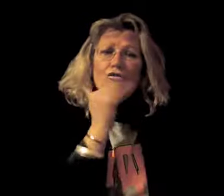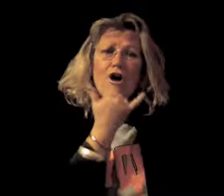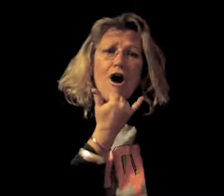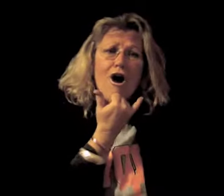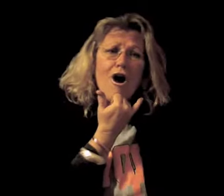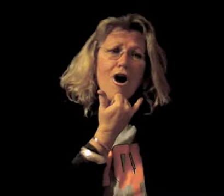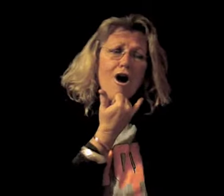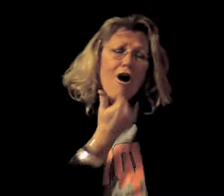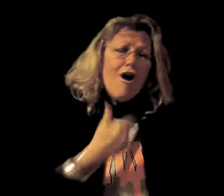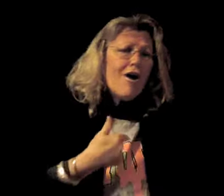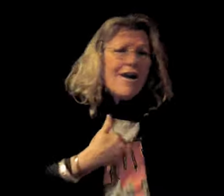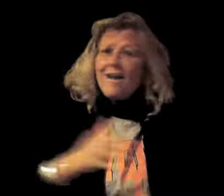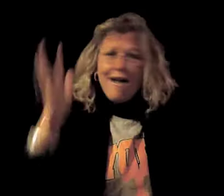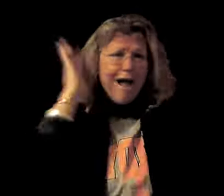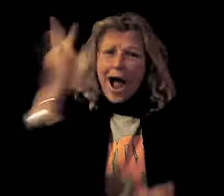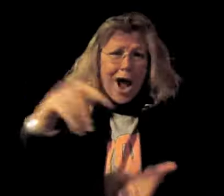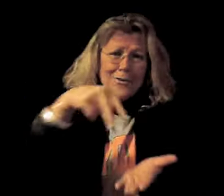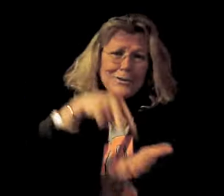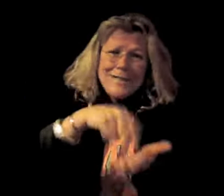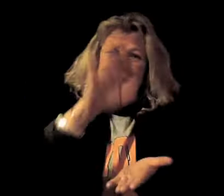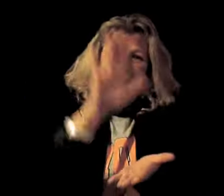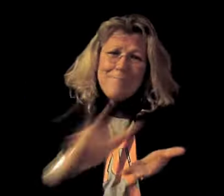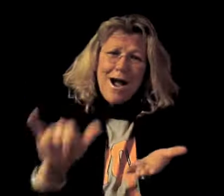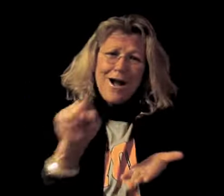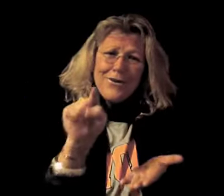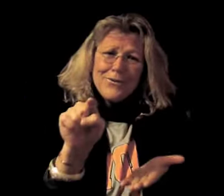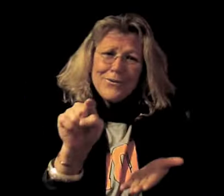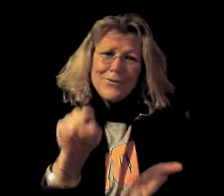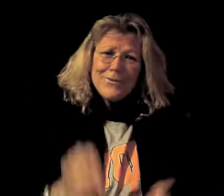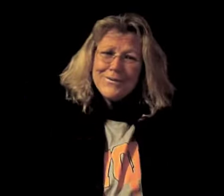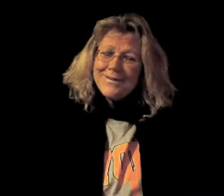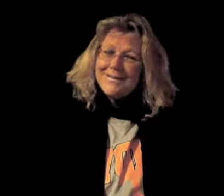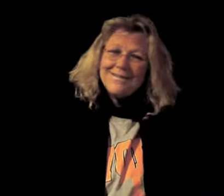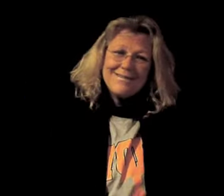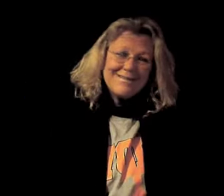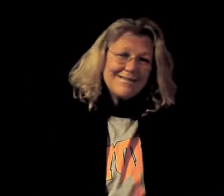you're wrong, I'll stand by you.